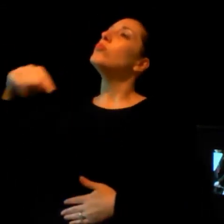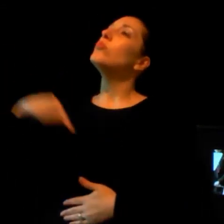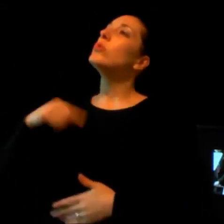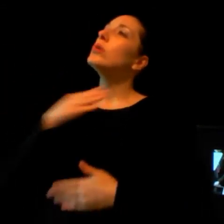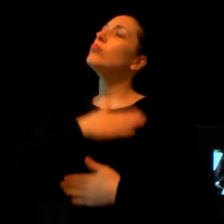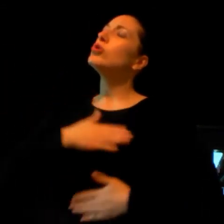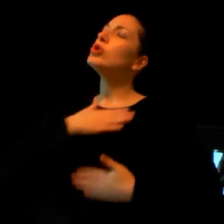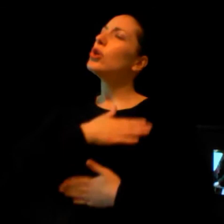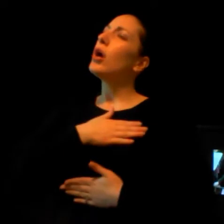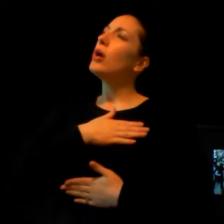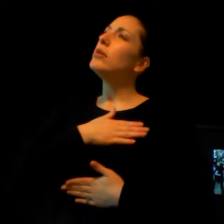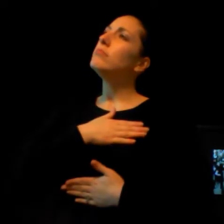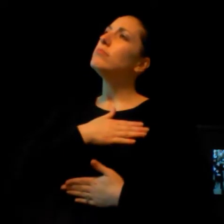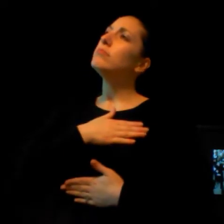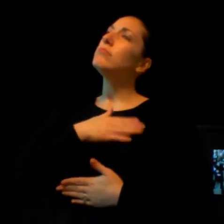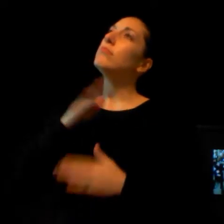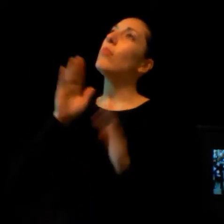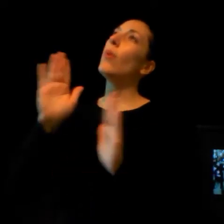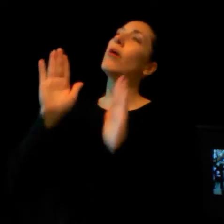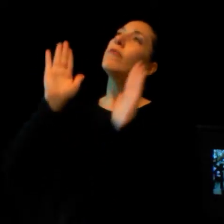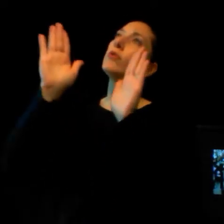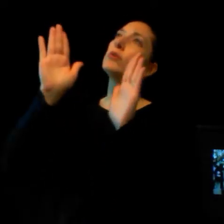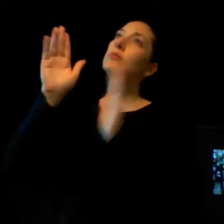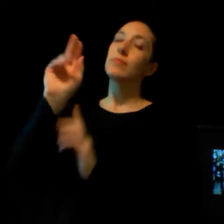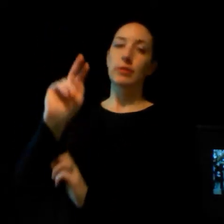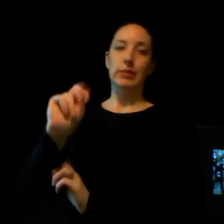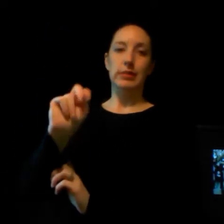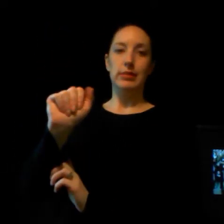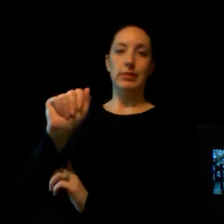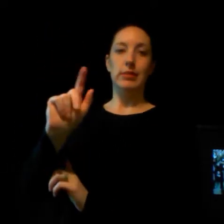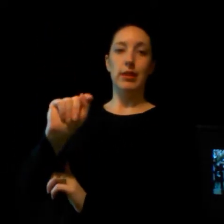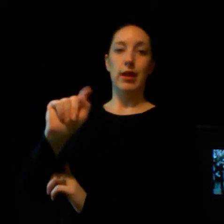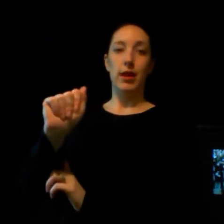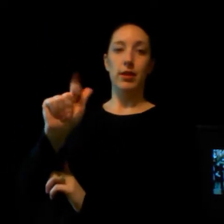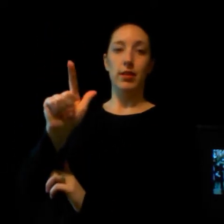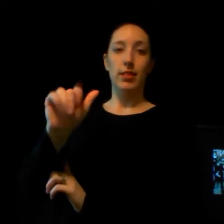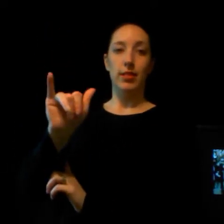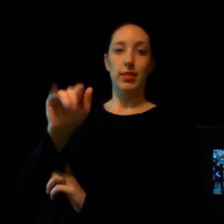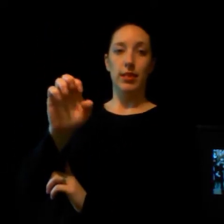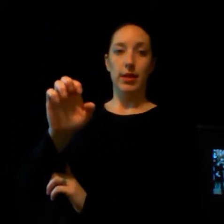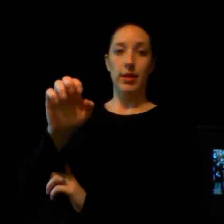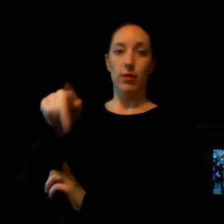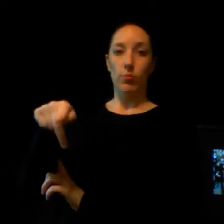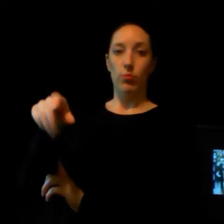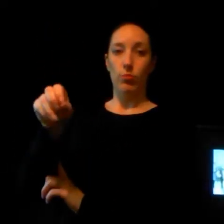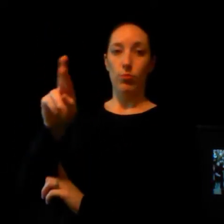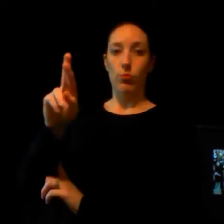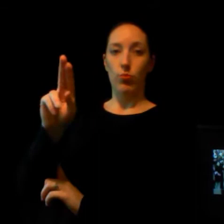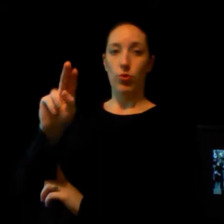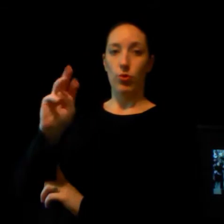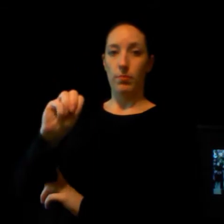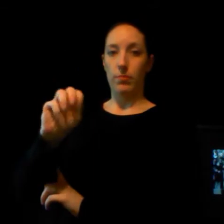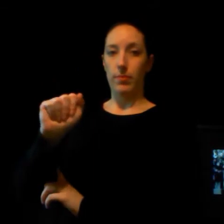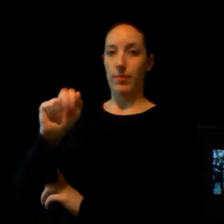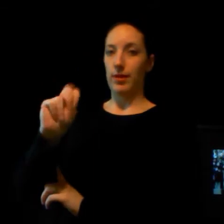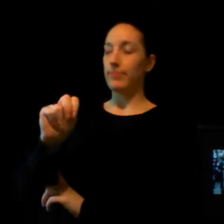Natalie Portman. This is not on the teleprompter, but she's a heck of a lot better looking than Rahm Emanuel.